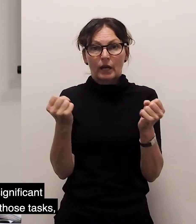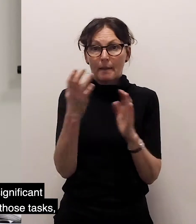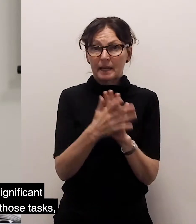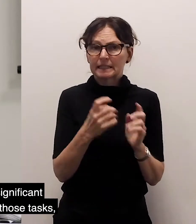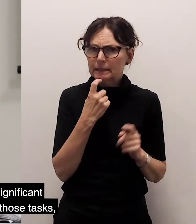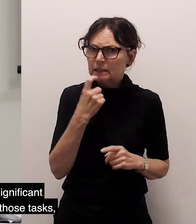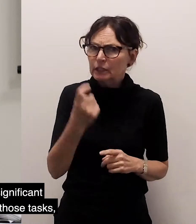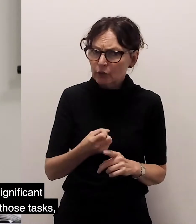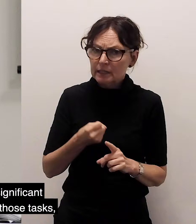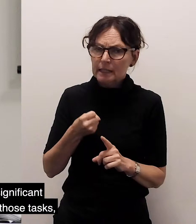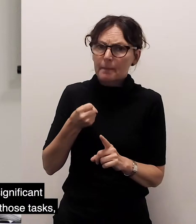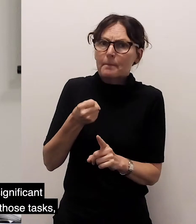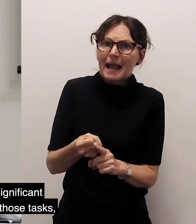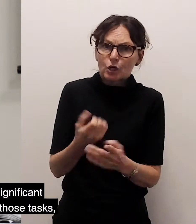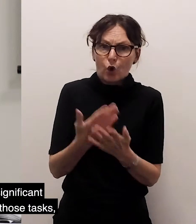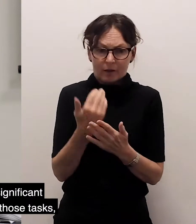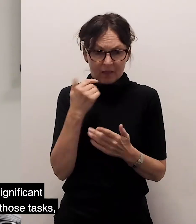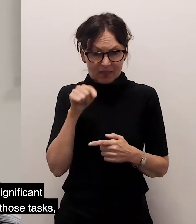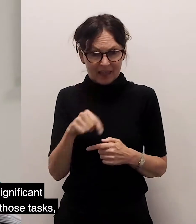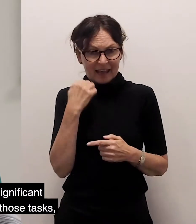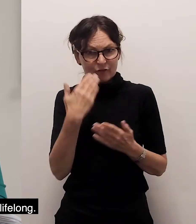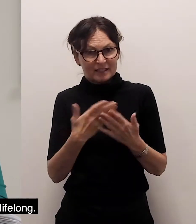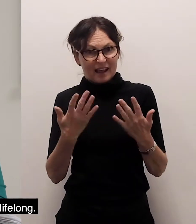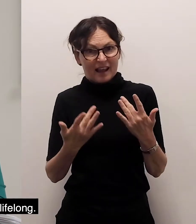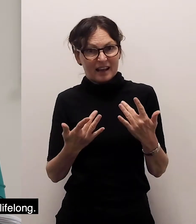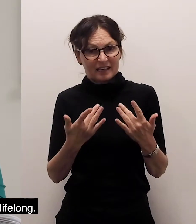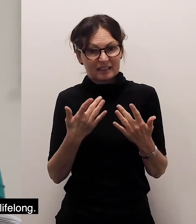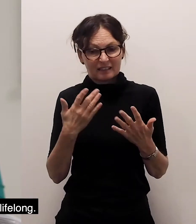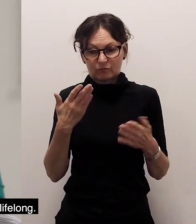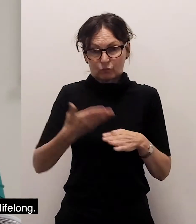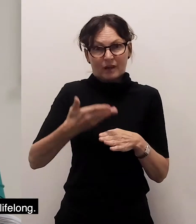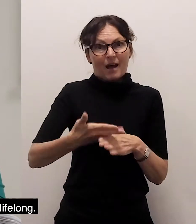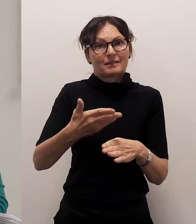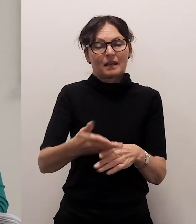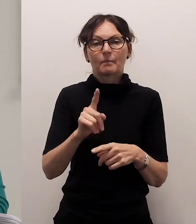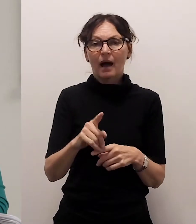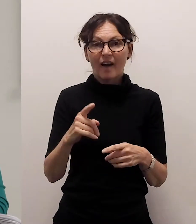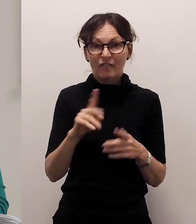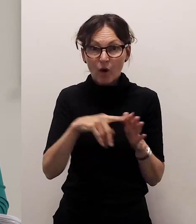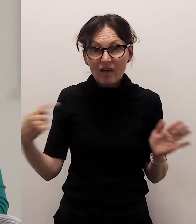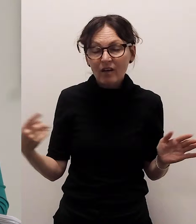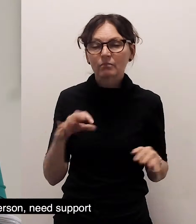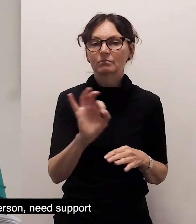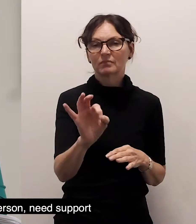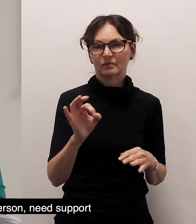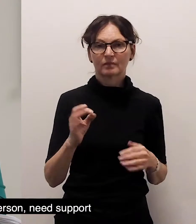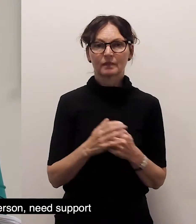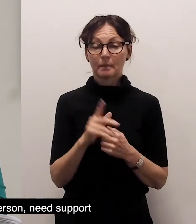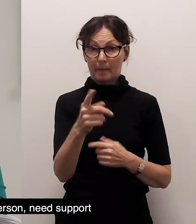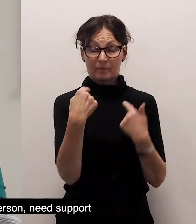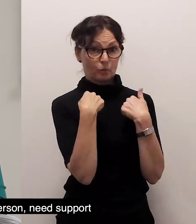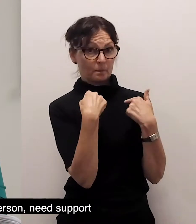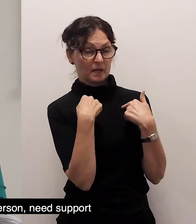significant impairment on those tasks, but it's not lifelong. For